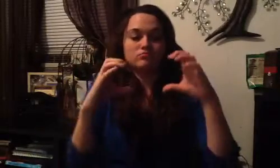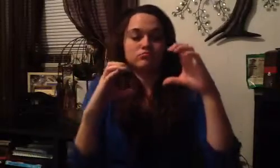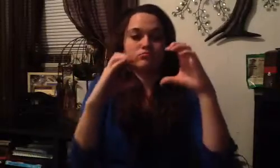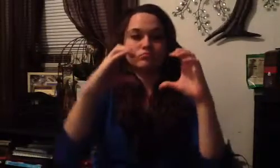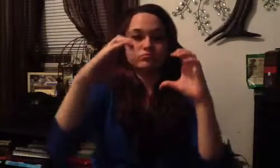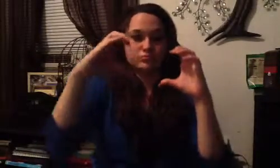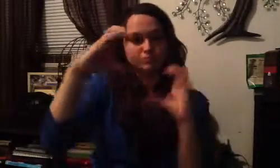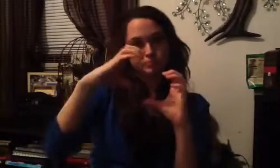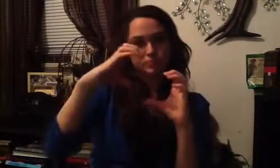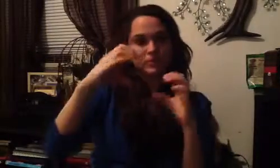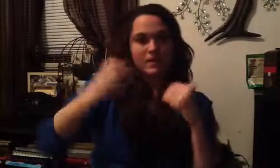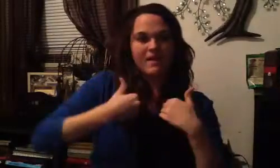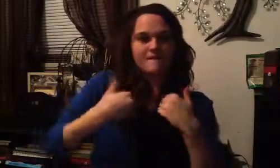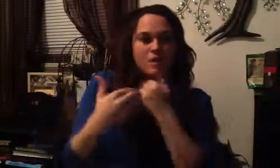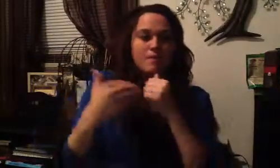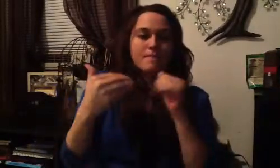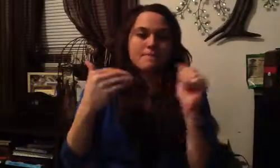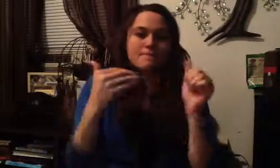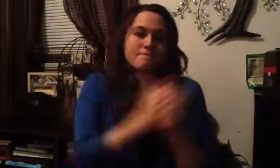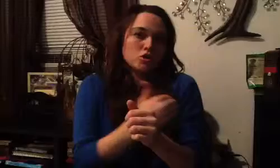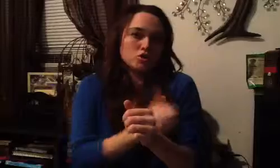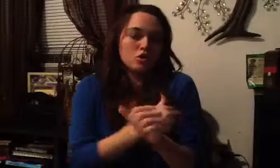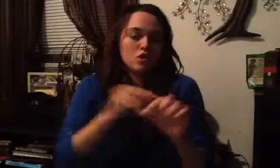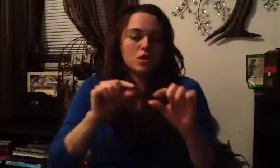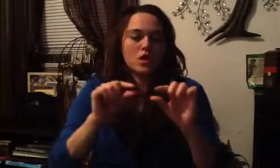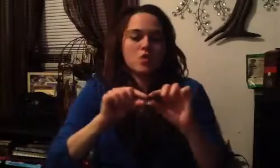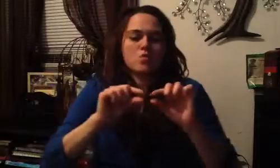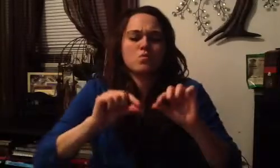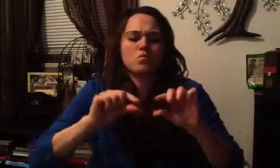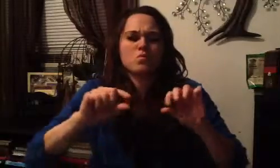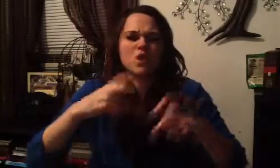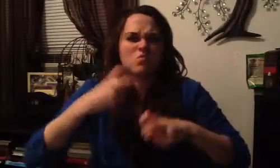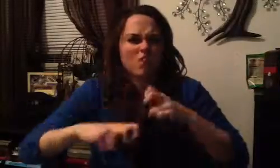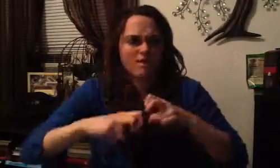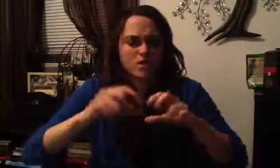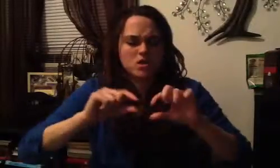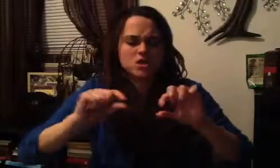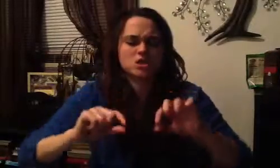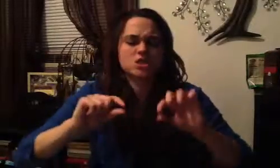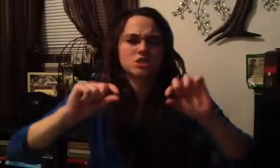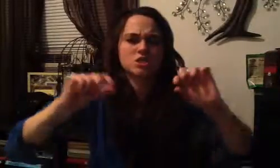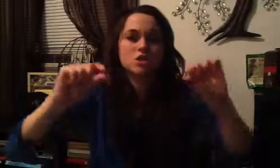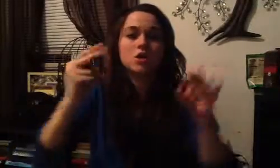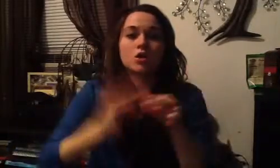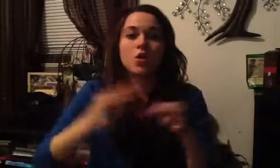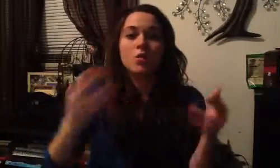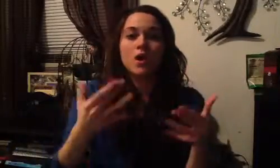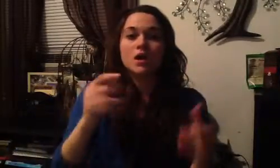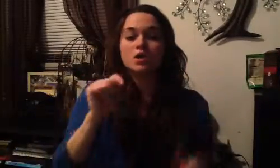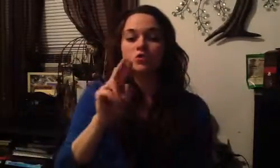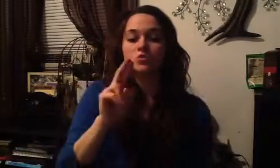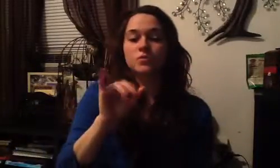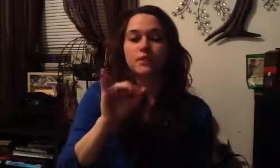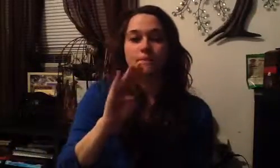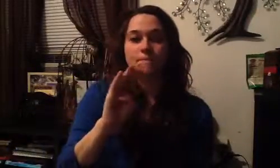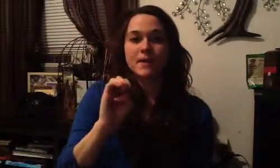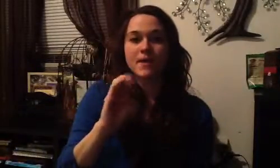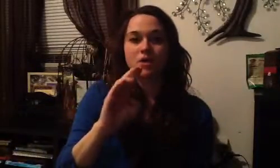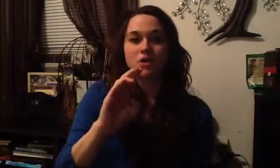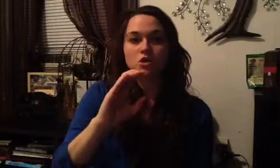myocardium, we have muscle, rough muscle down in here, called trabecular carnae. You have them in both